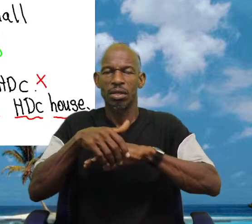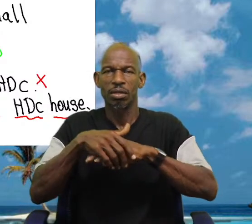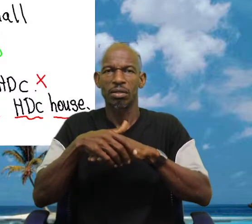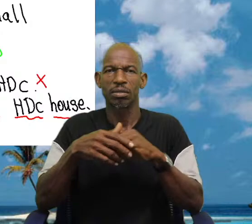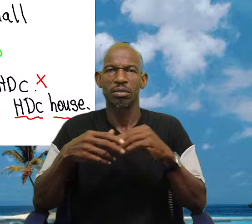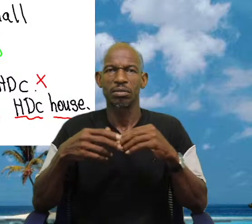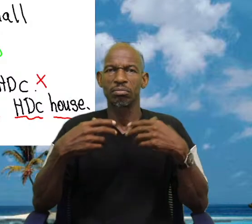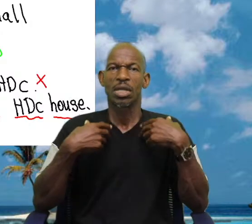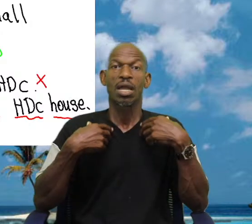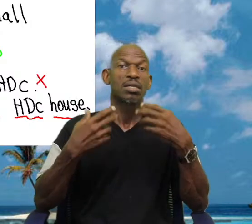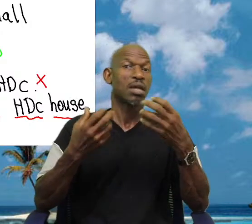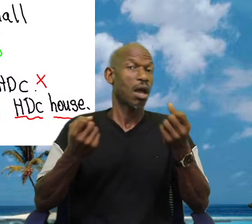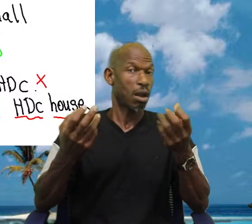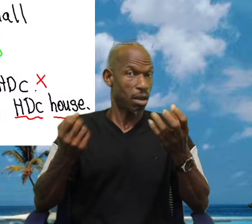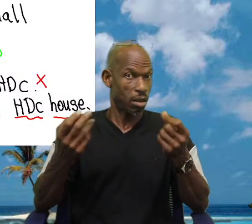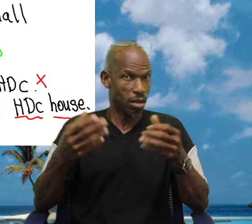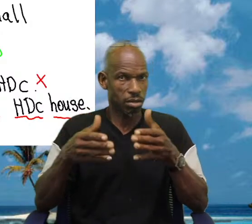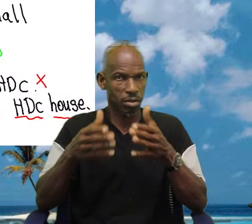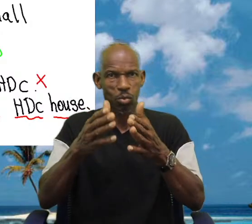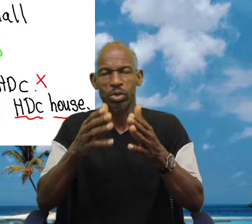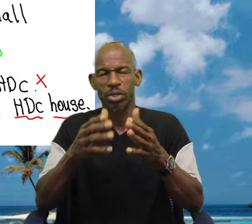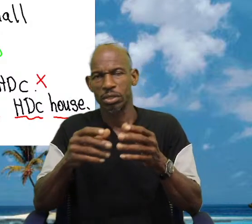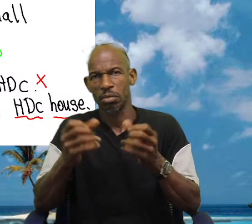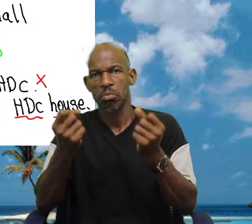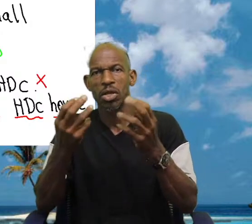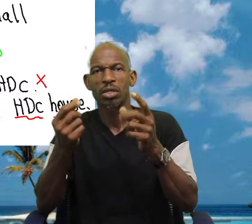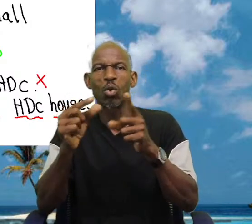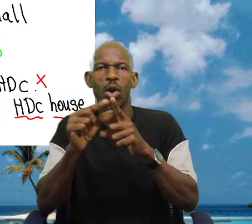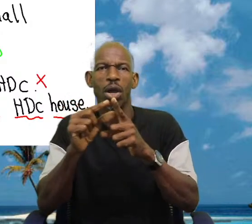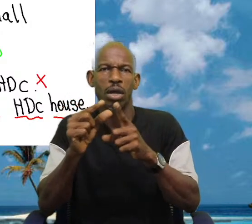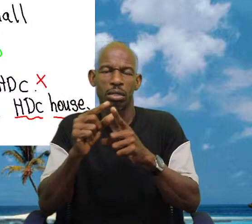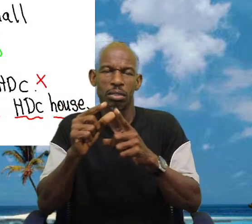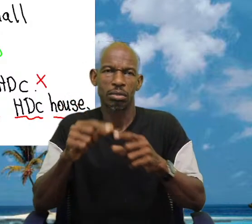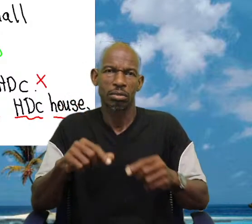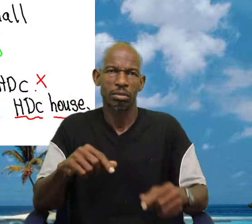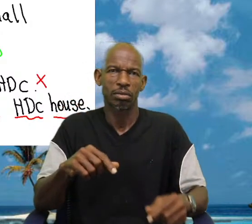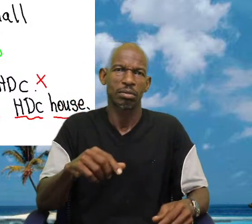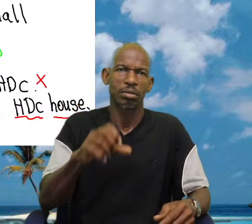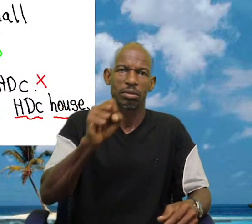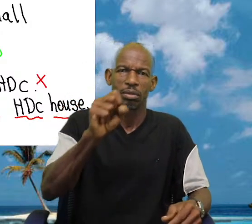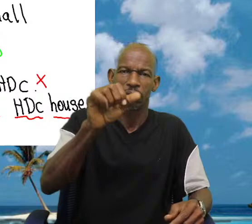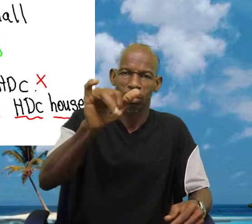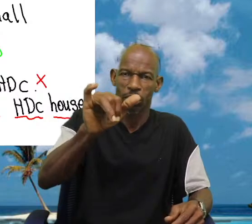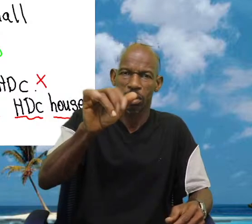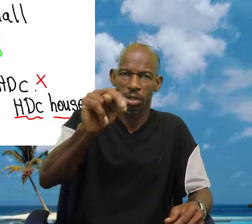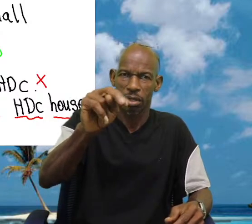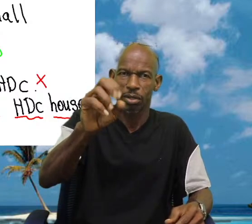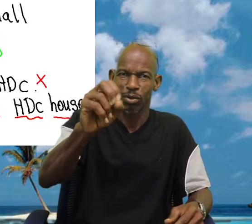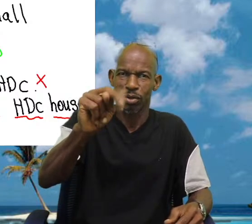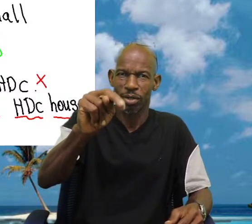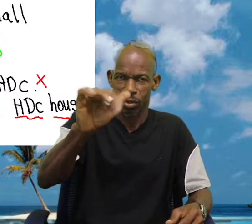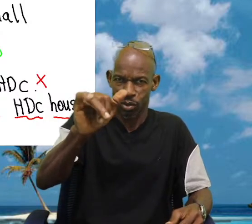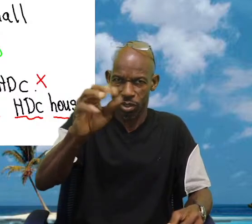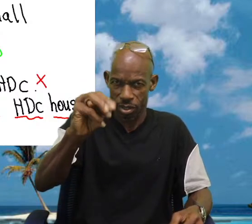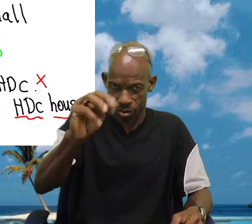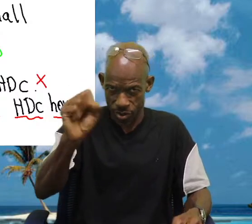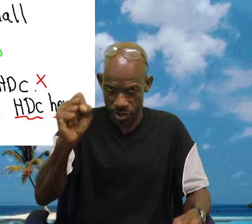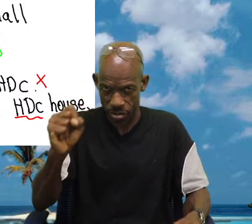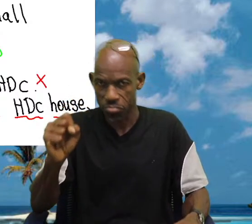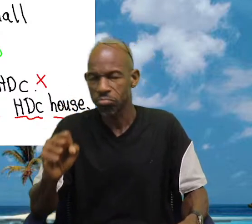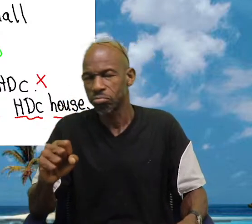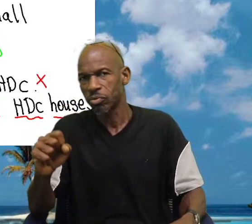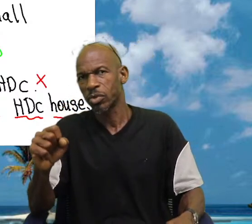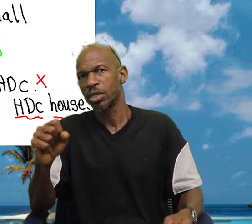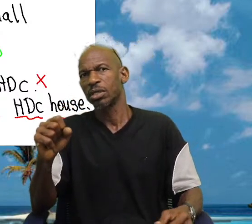ways, many more words putting together. So English is not a